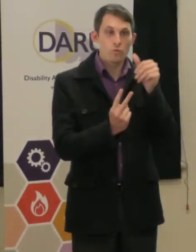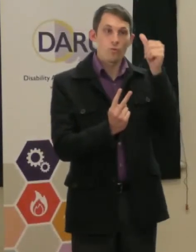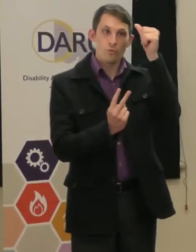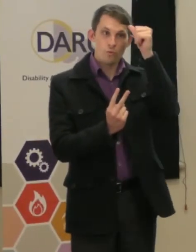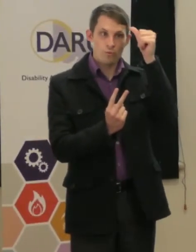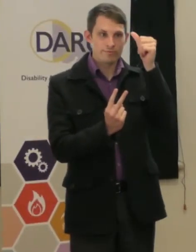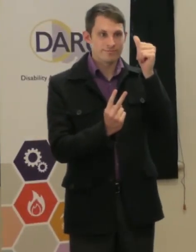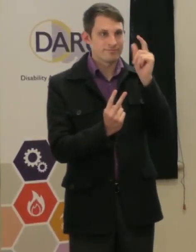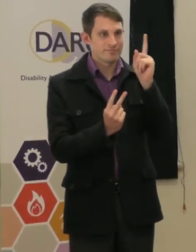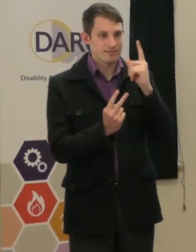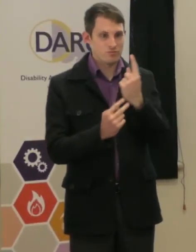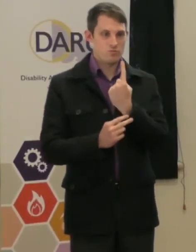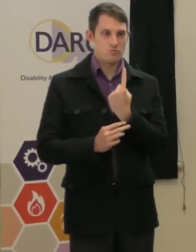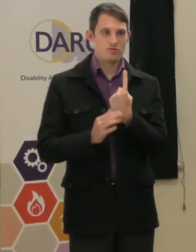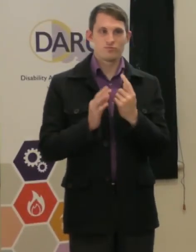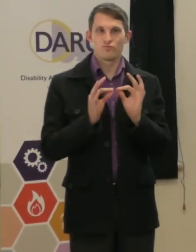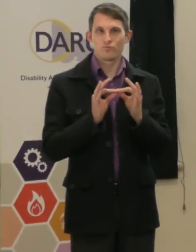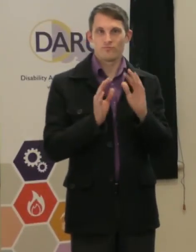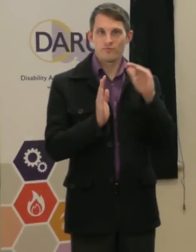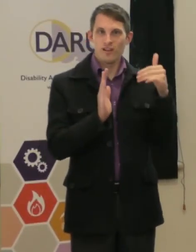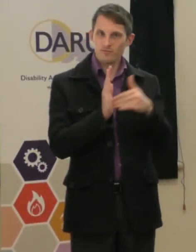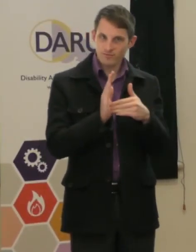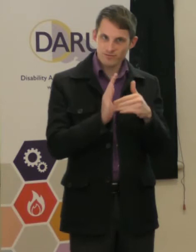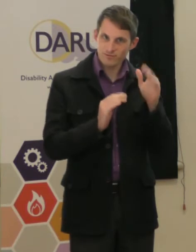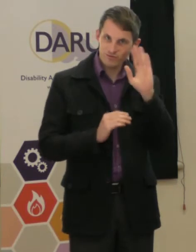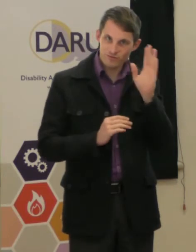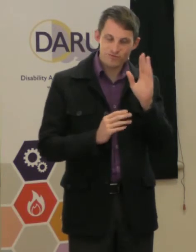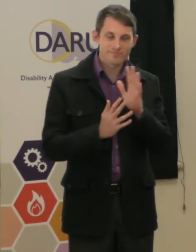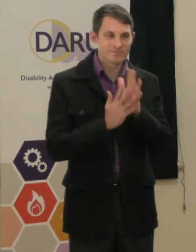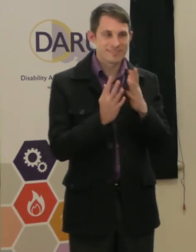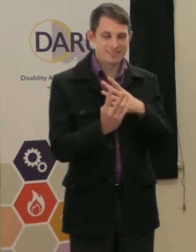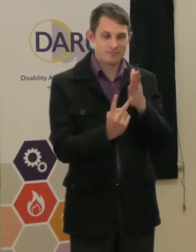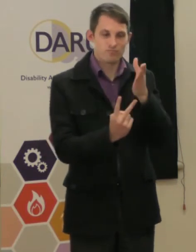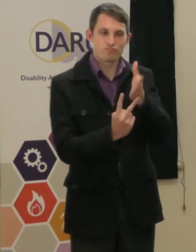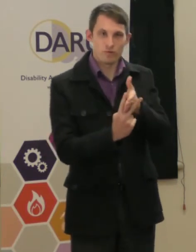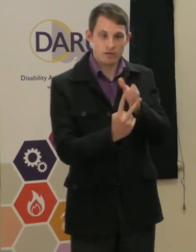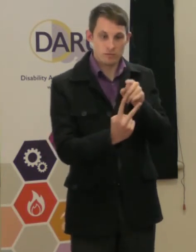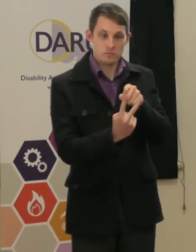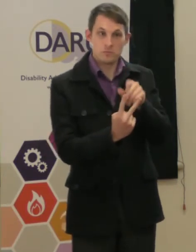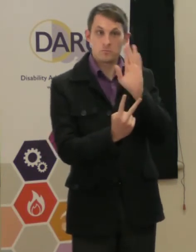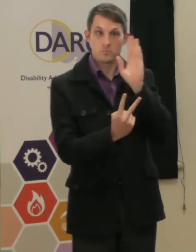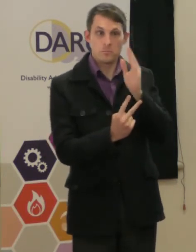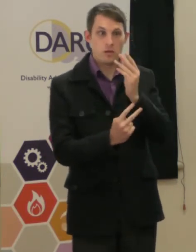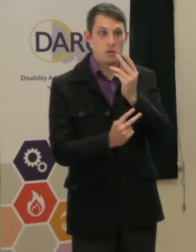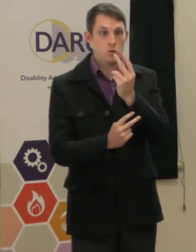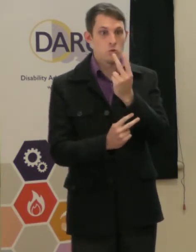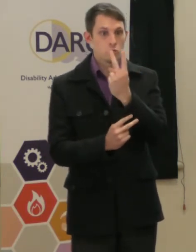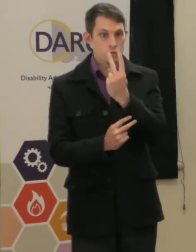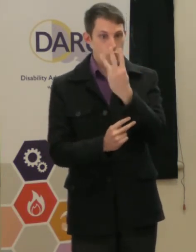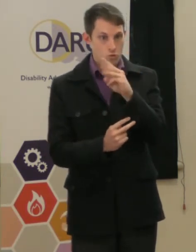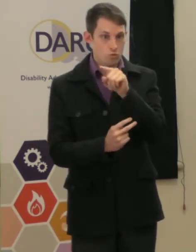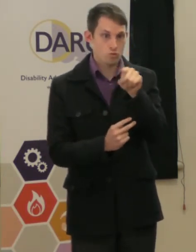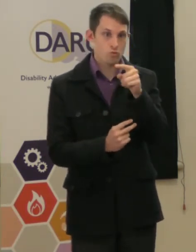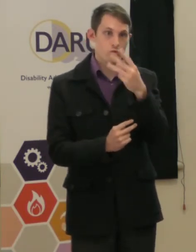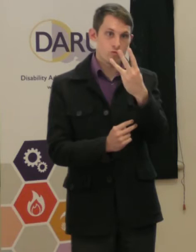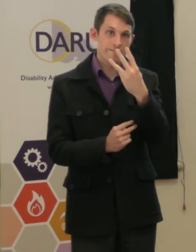This one, we've only got one interpreter for the last two sessions. So this session will go from 2:30 to 3:15, and we will